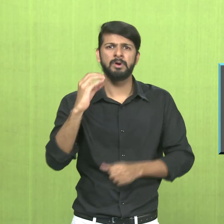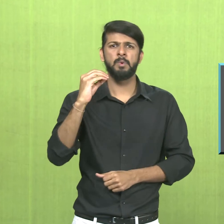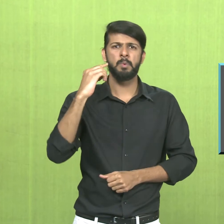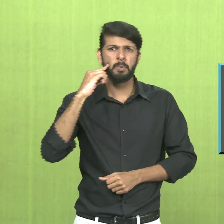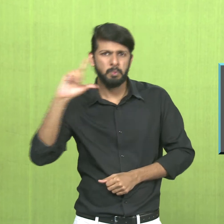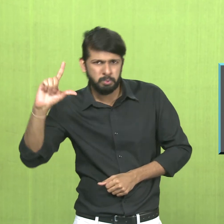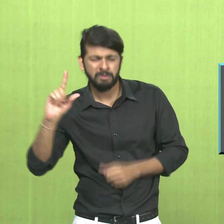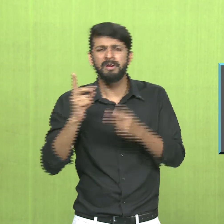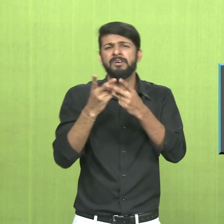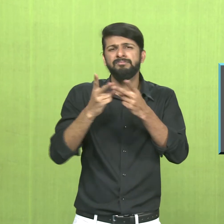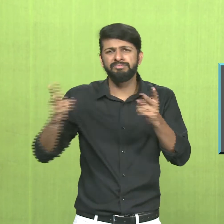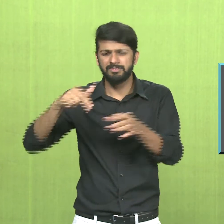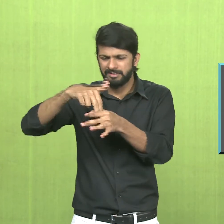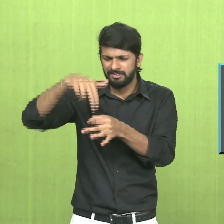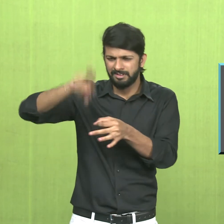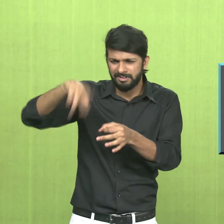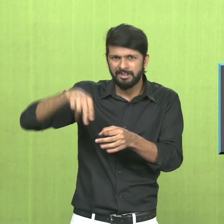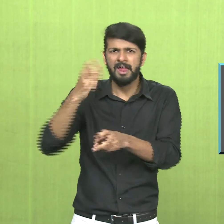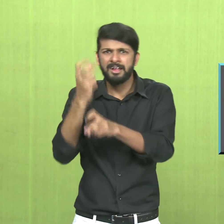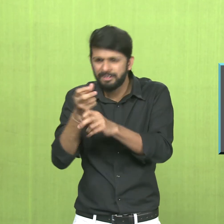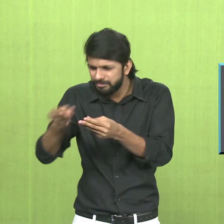So, you have oil colors, acrylic colors,